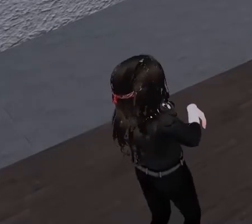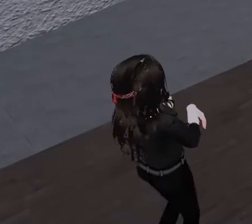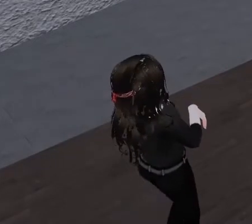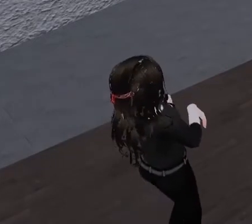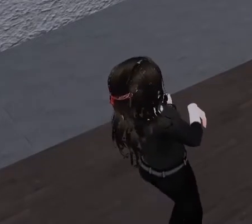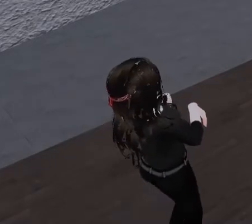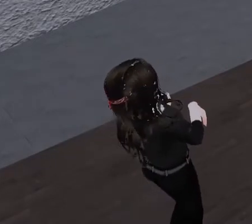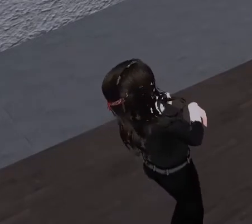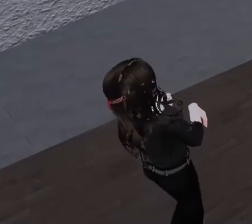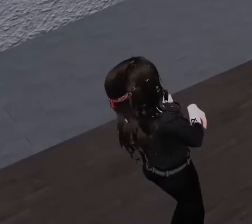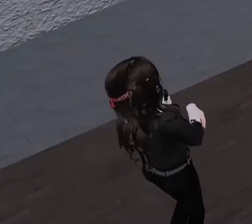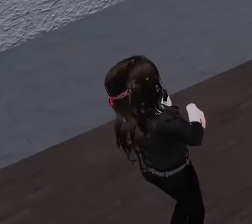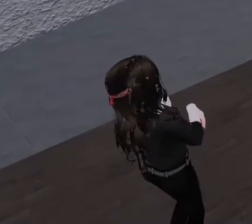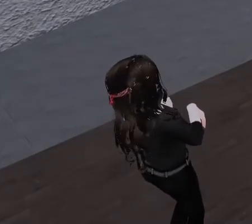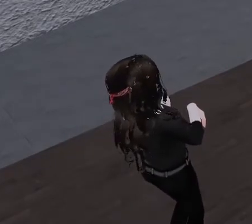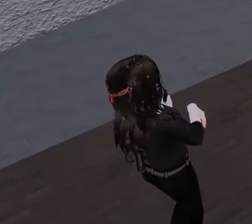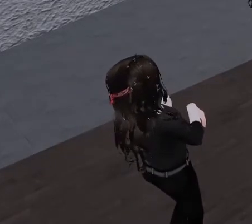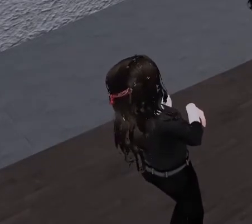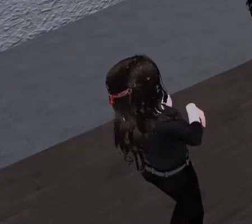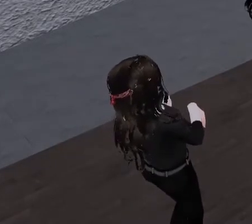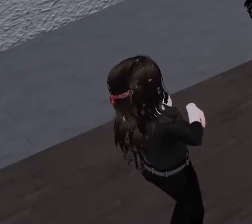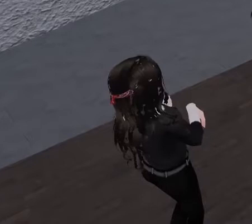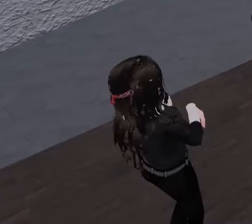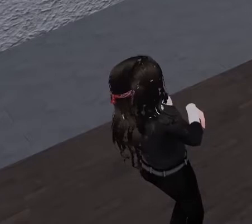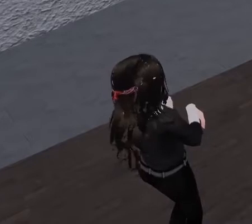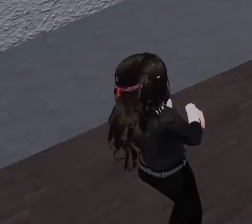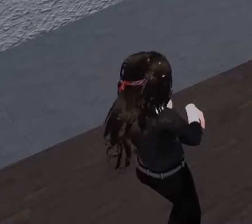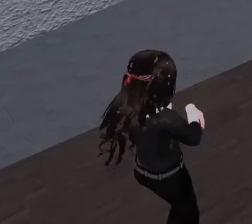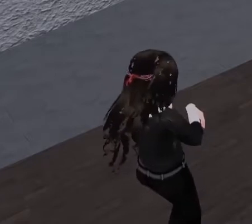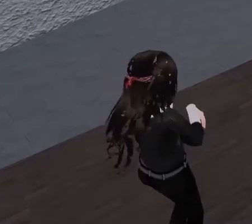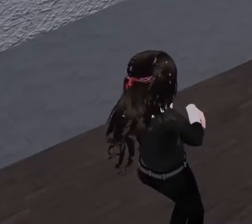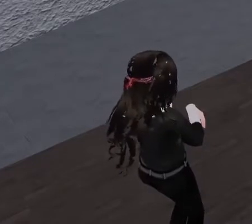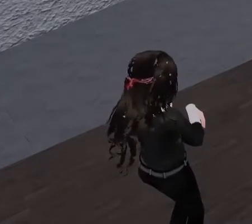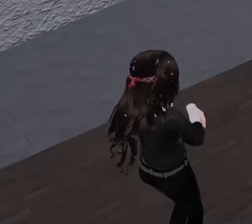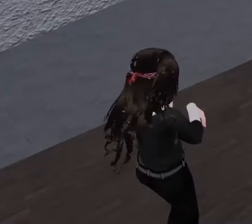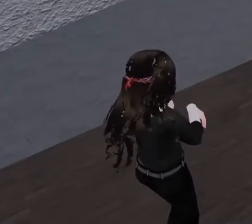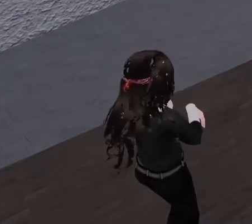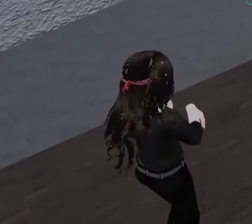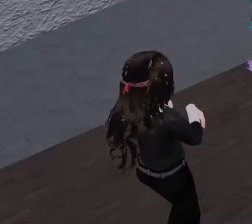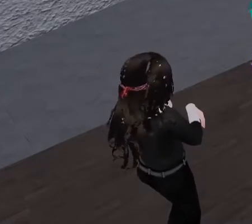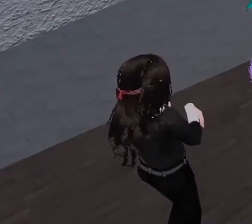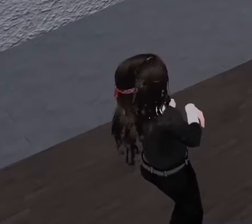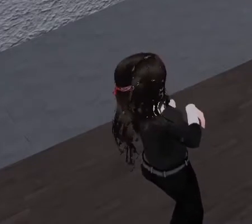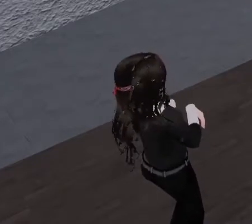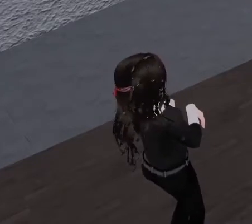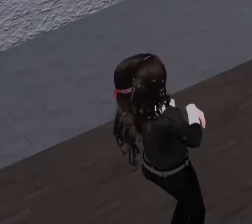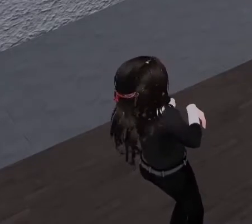They Police remove. clowns. Clowns. They Police clowns. Oh, it looks like Is that we what the put Greeks they're not infested. get Danny But someone. anyways, So would there